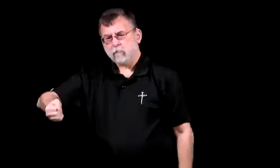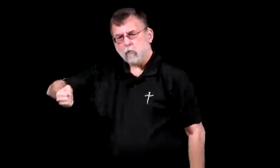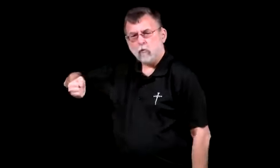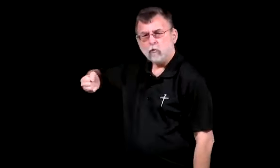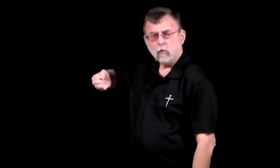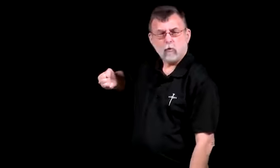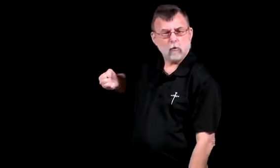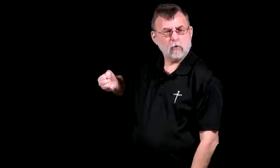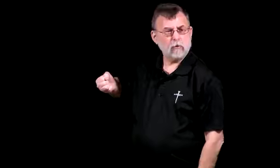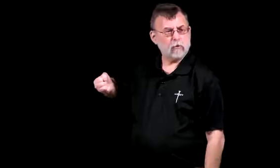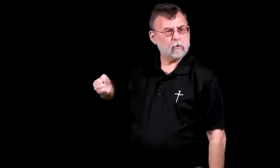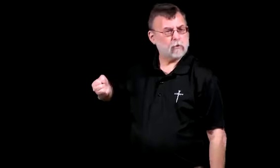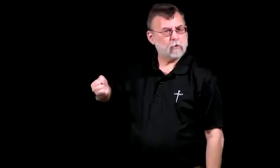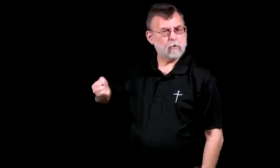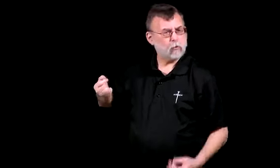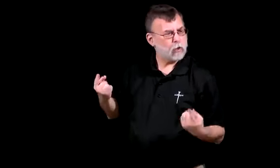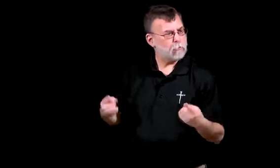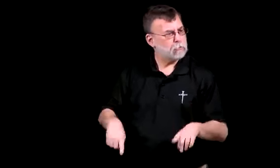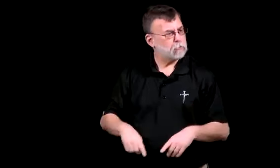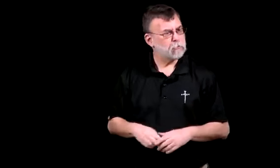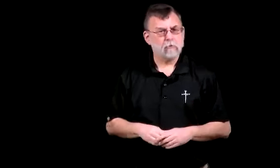So if God did withhold his son, what would have happened?